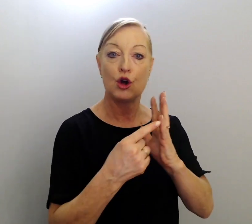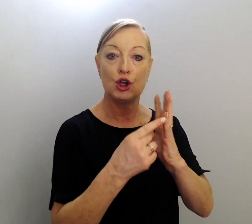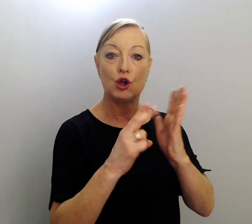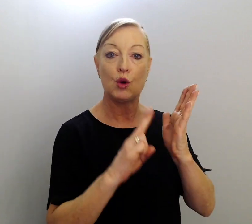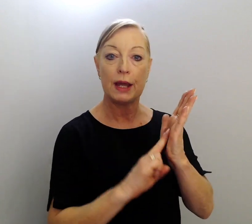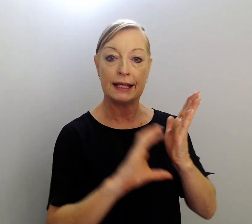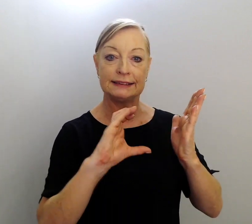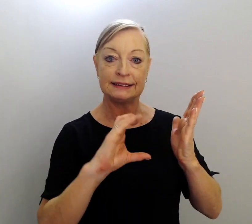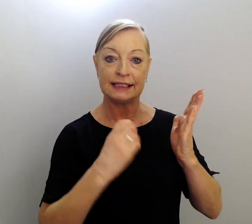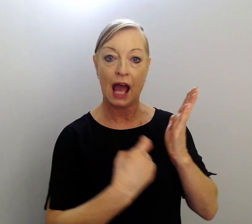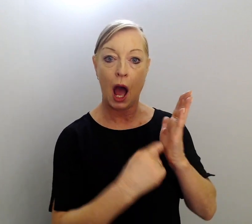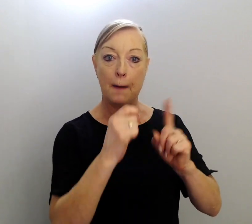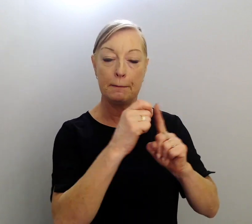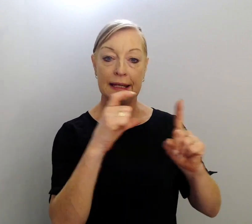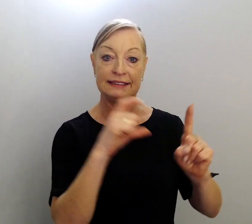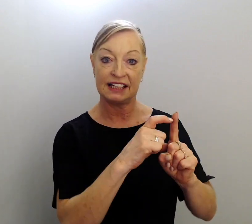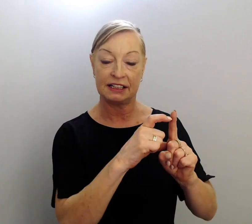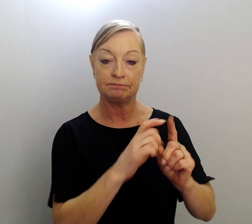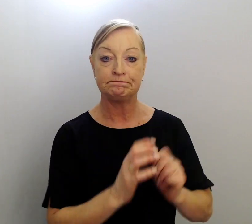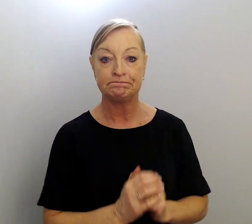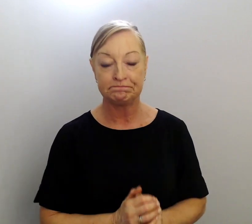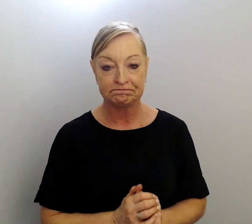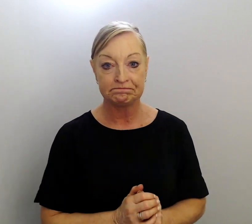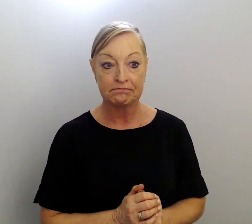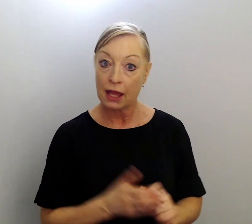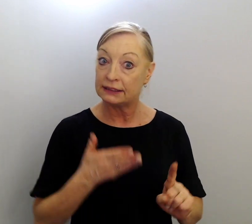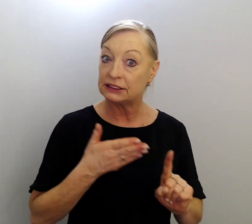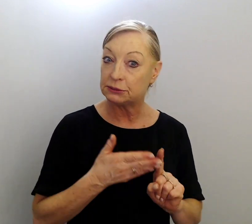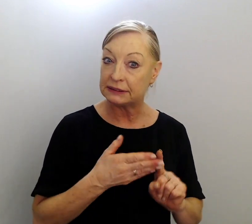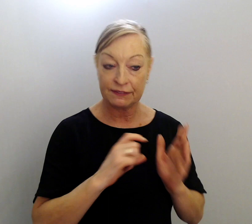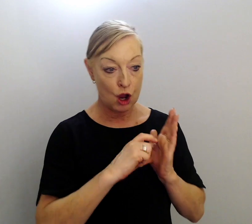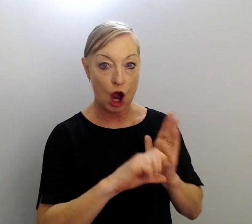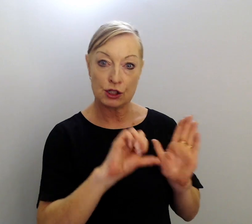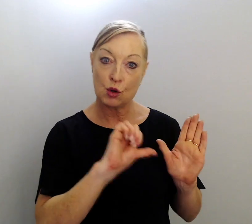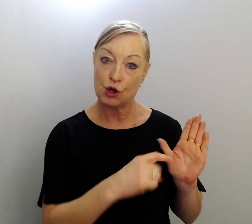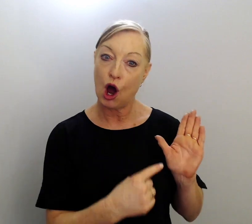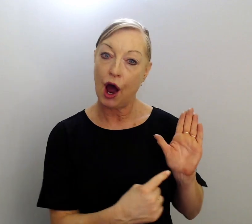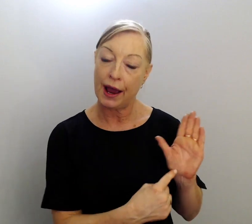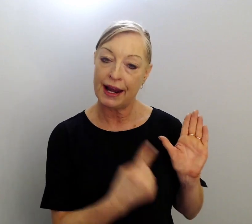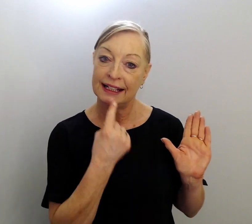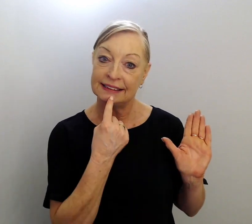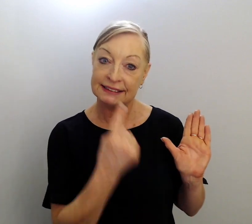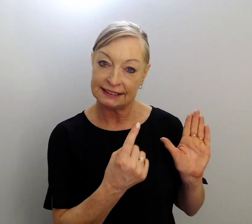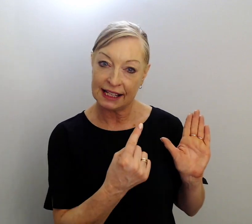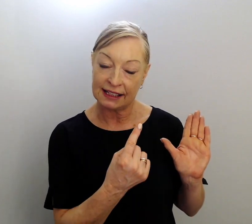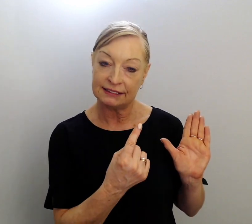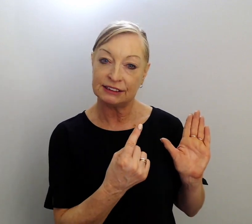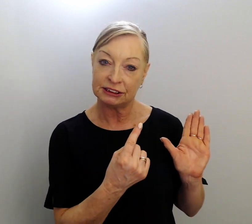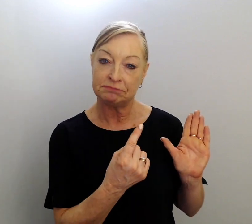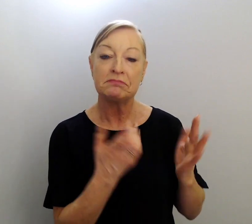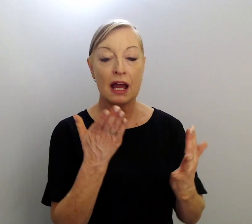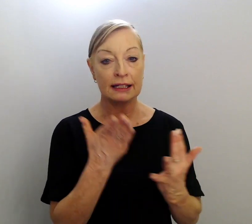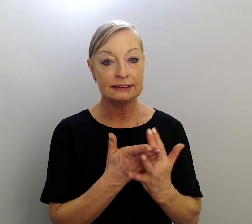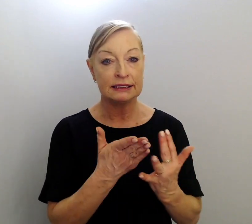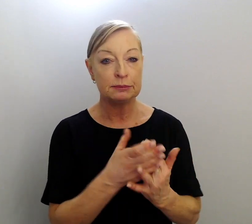international obligations under the UN CRPD, particularly Article 9, which states